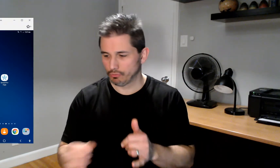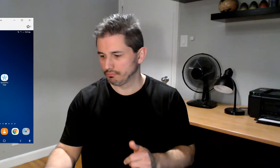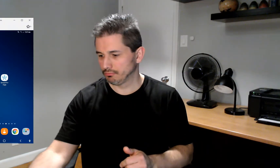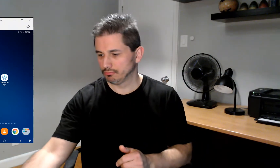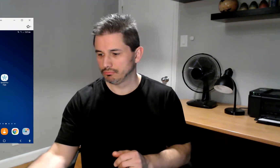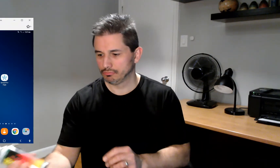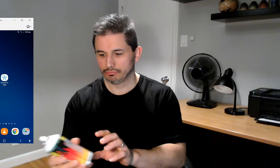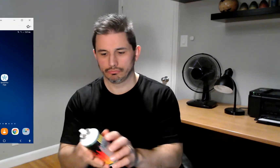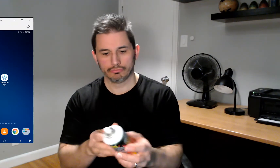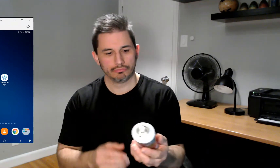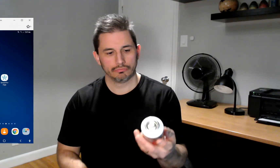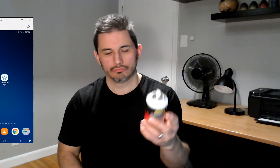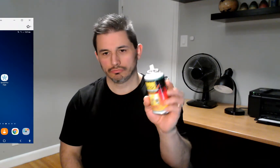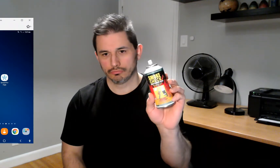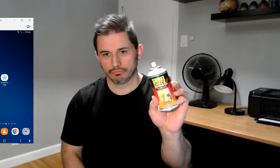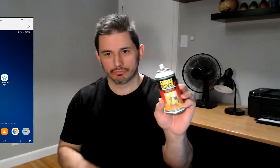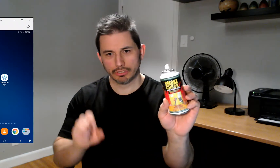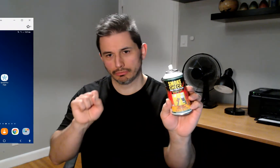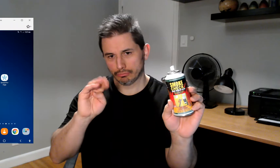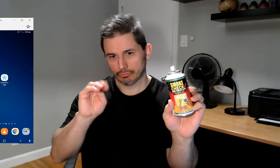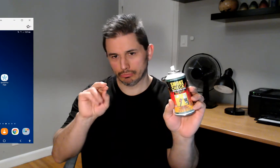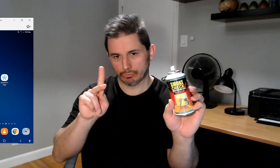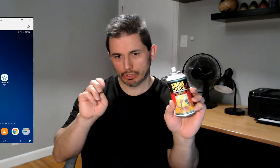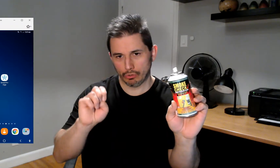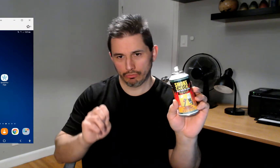and I'll use this to actuate the alarm.